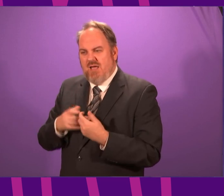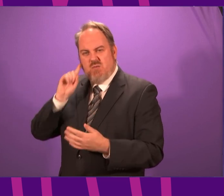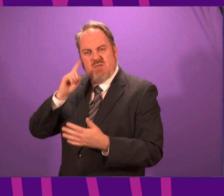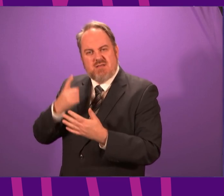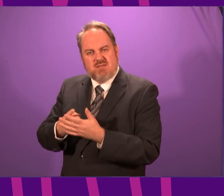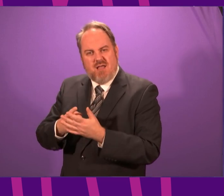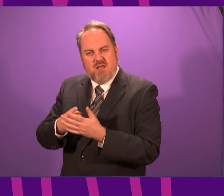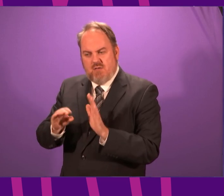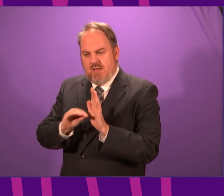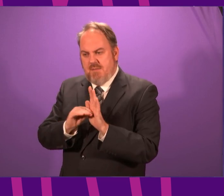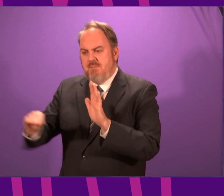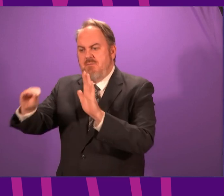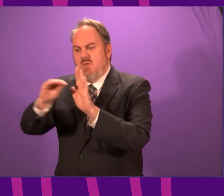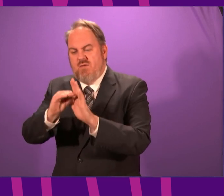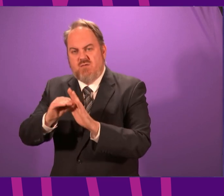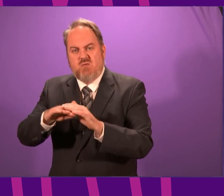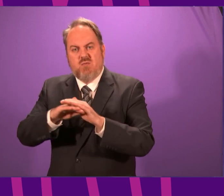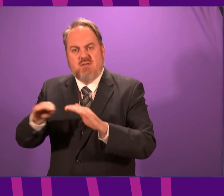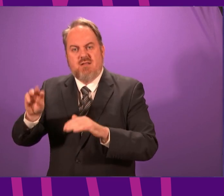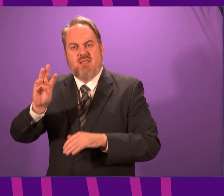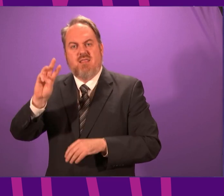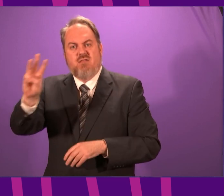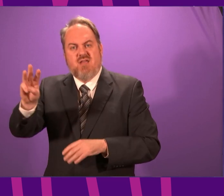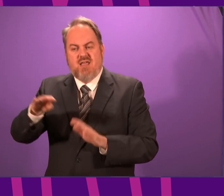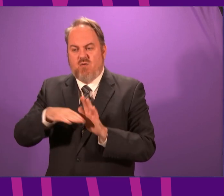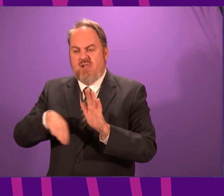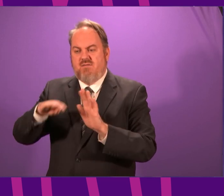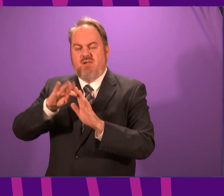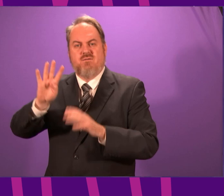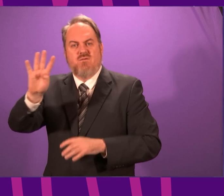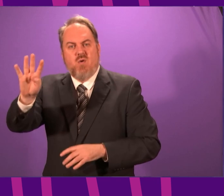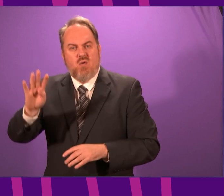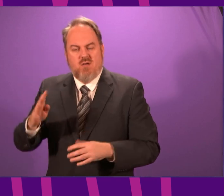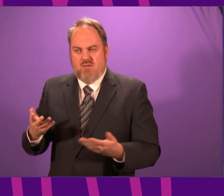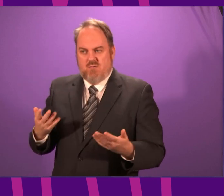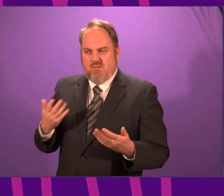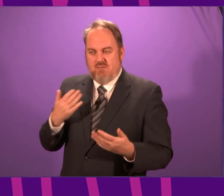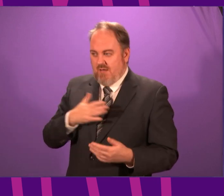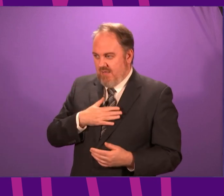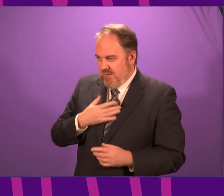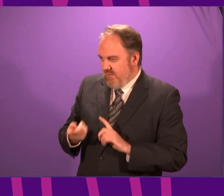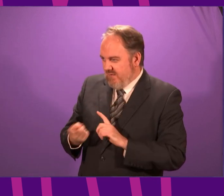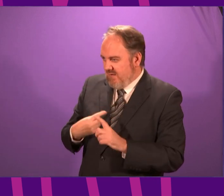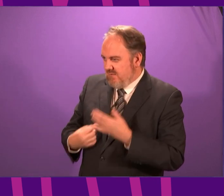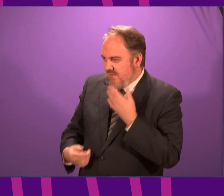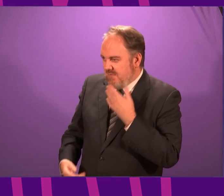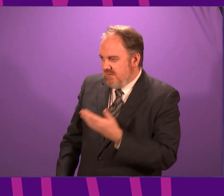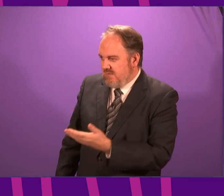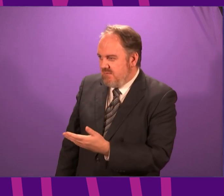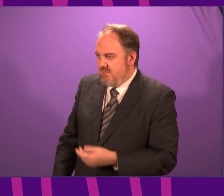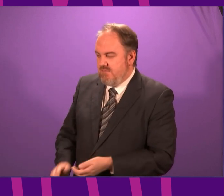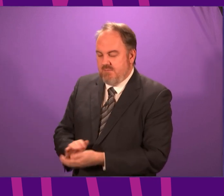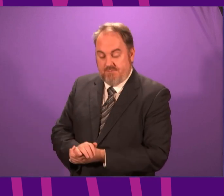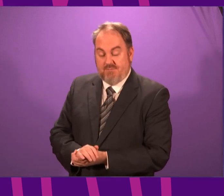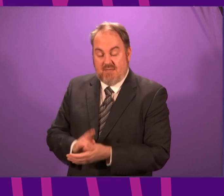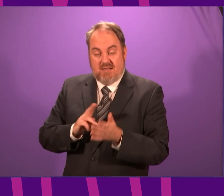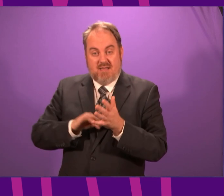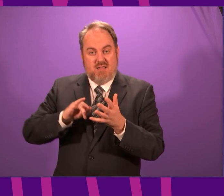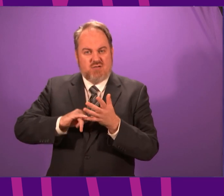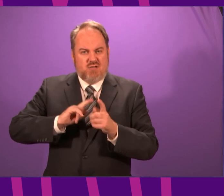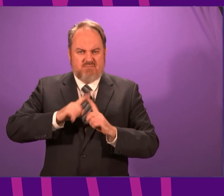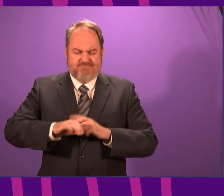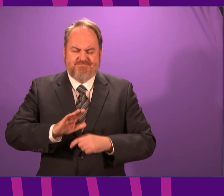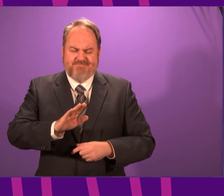tier 3 or tier 4, because they are only indicators. I would be helpful to get an answer to that. Yeah. The ranges at